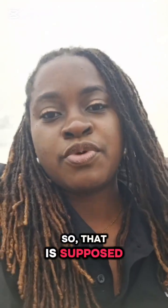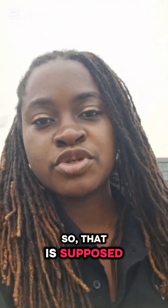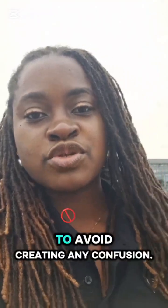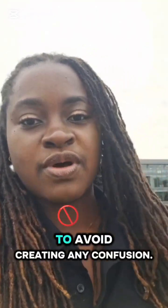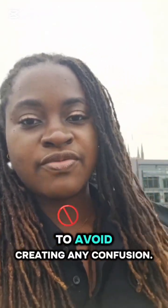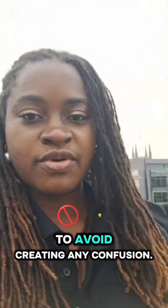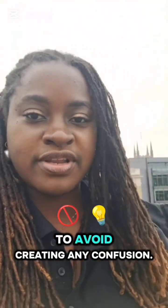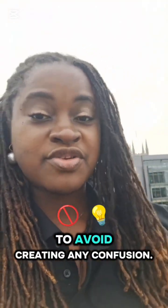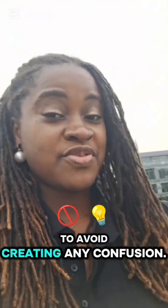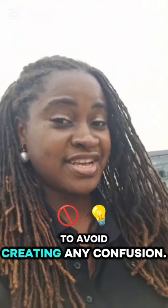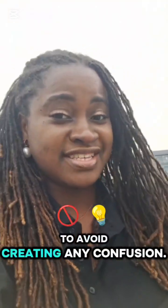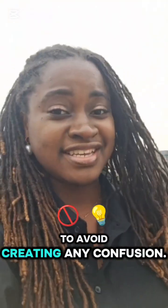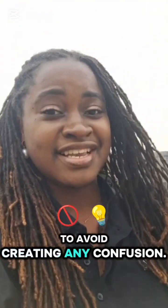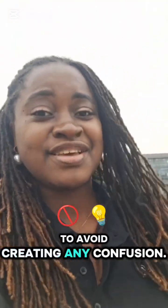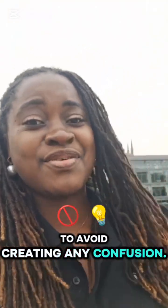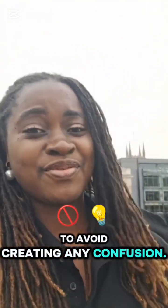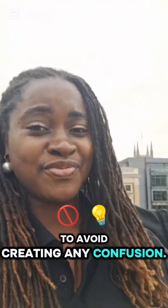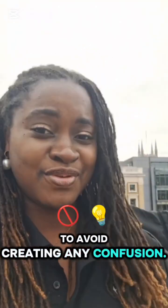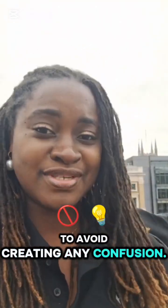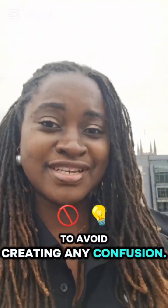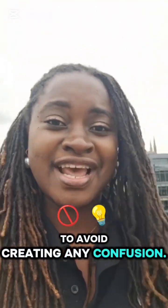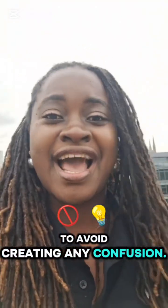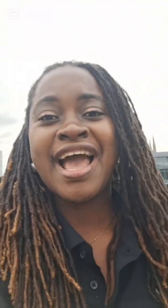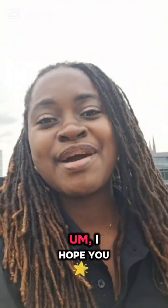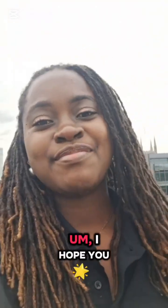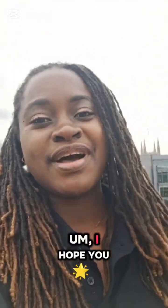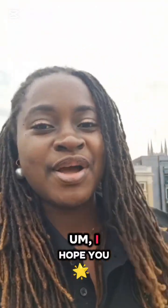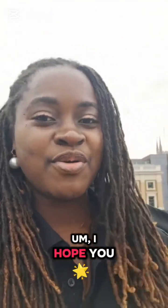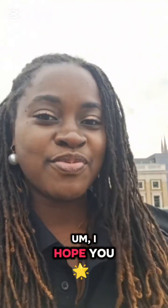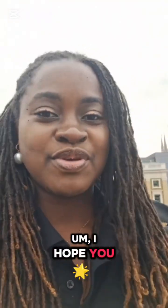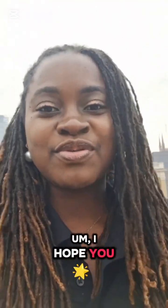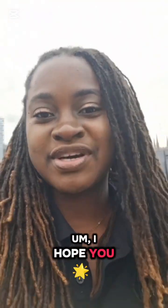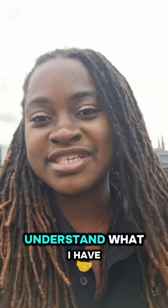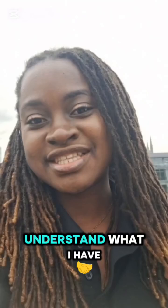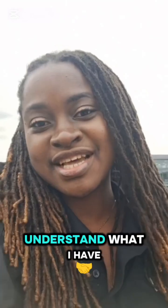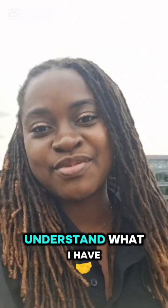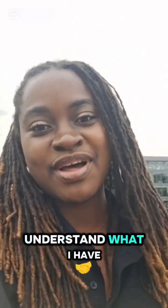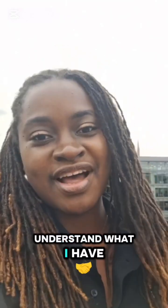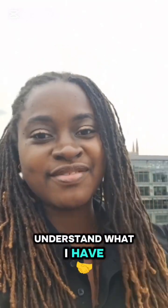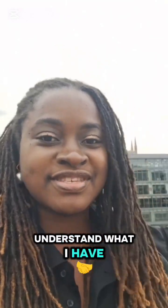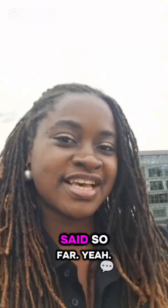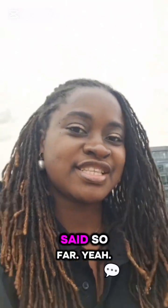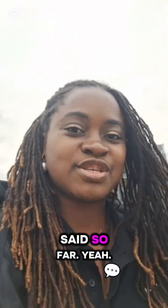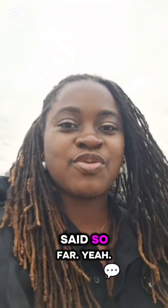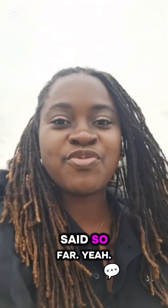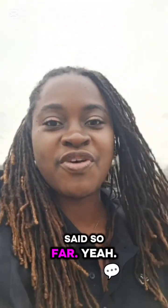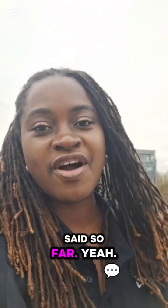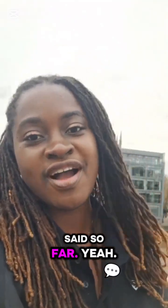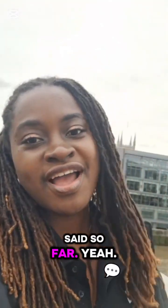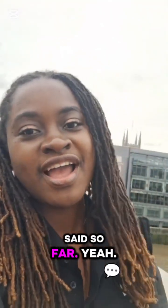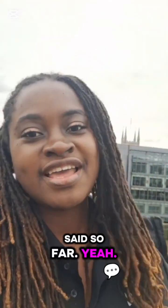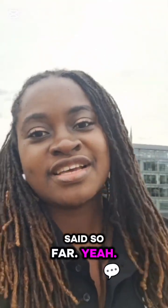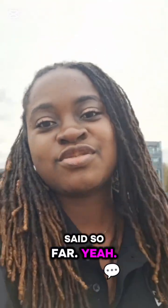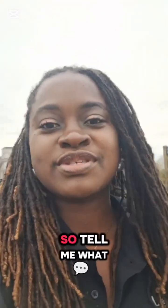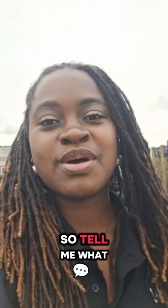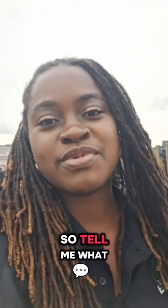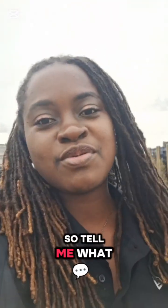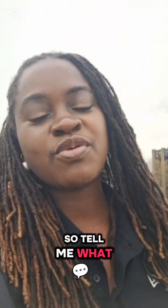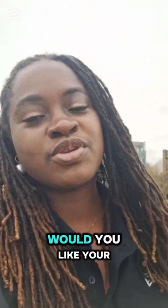to avoid creating any confusion. I hope you understand what I have said so far. Yeah, so tell me, what would you like